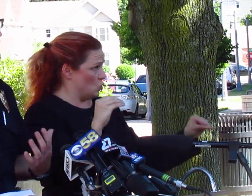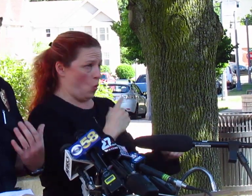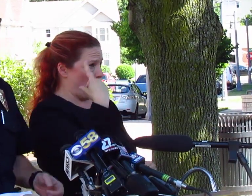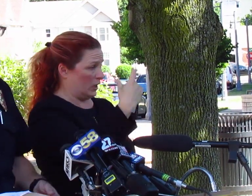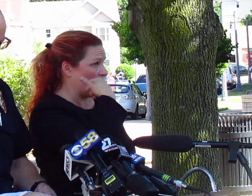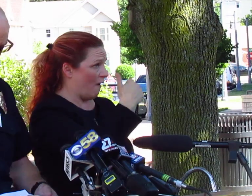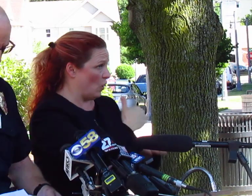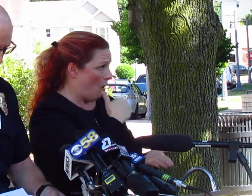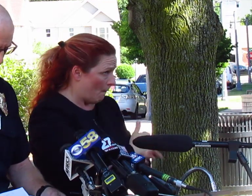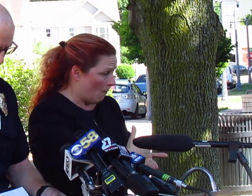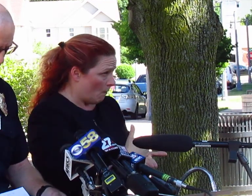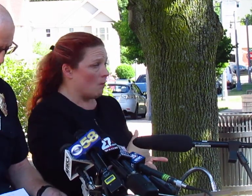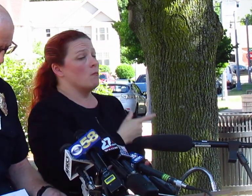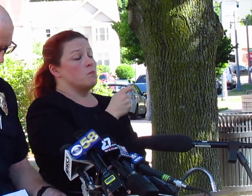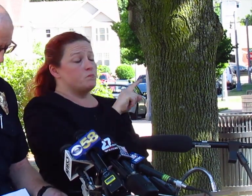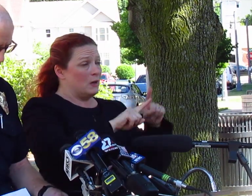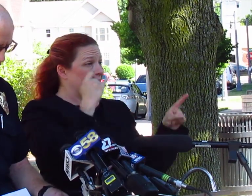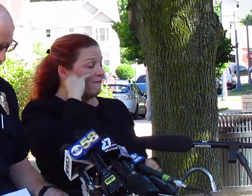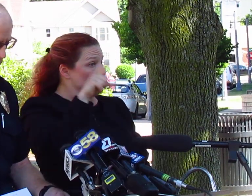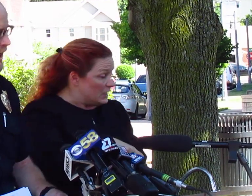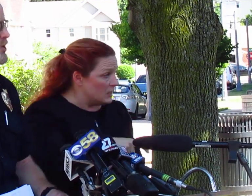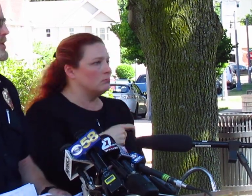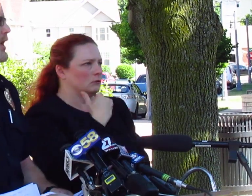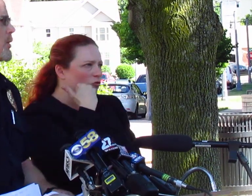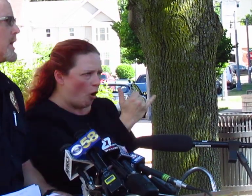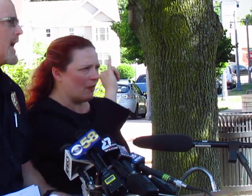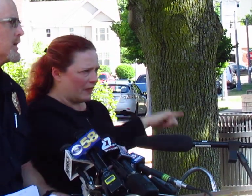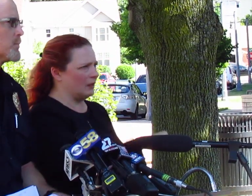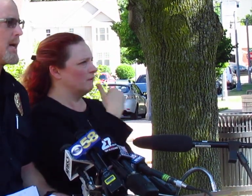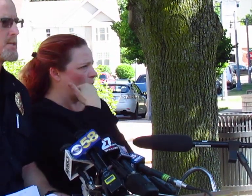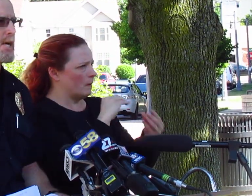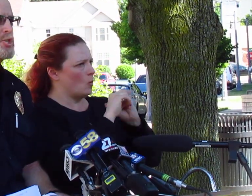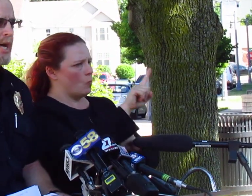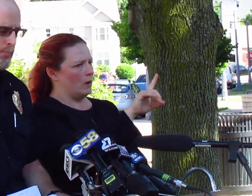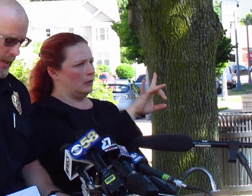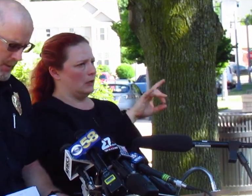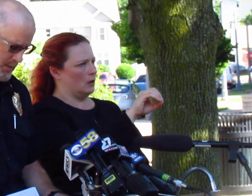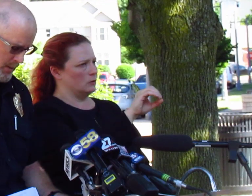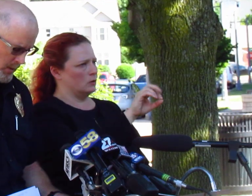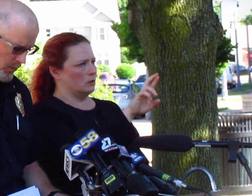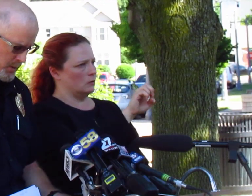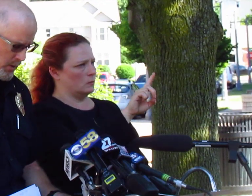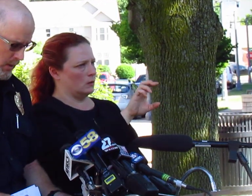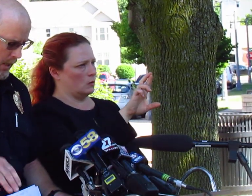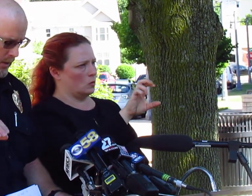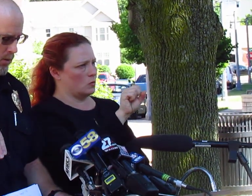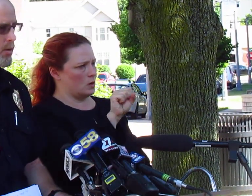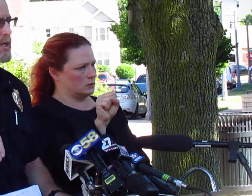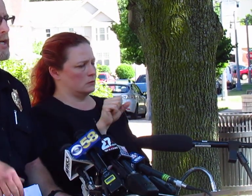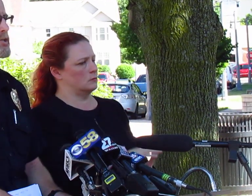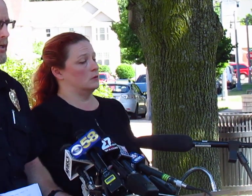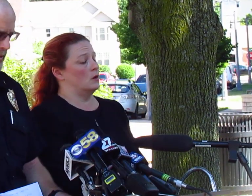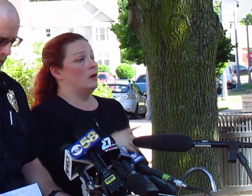But if there is a need, they're asked to call that number. All donations are now being handled by the Sunshine Place, a